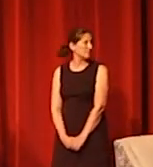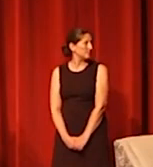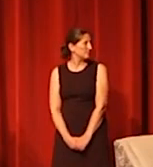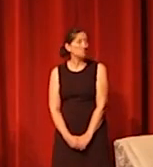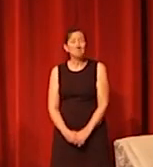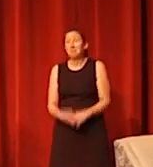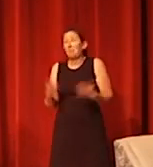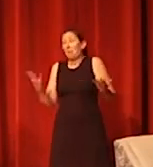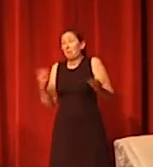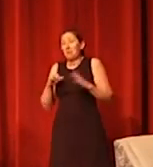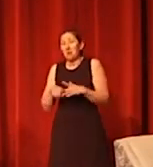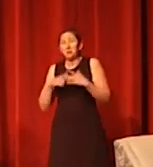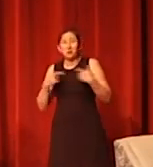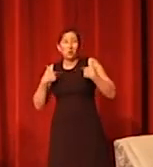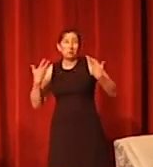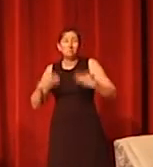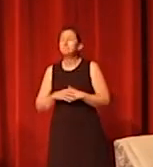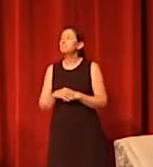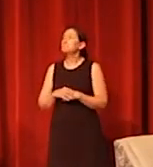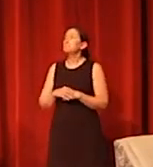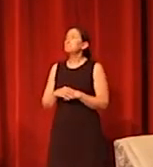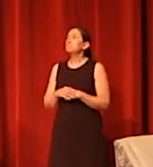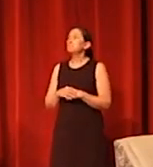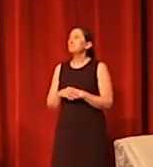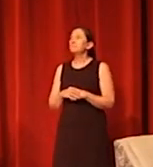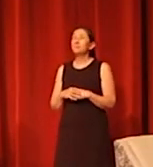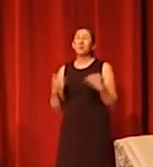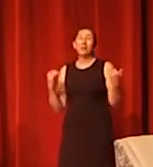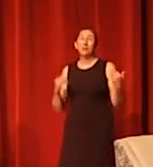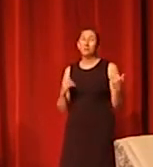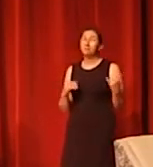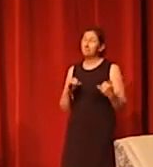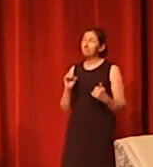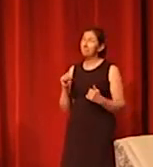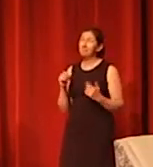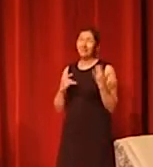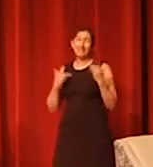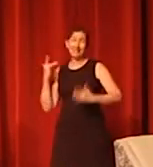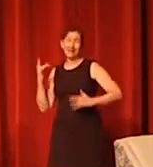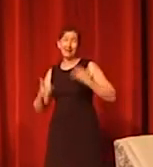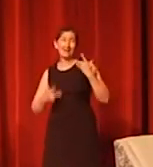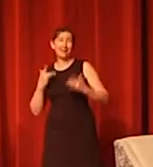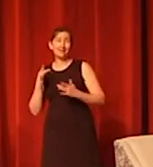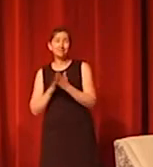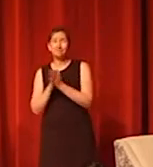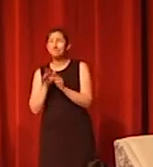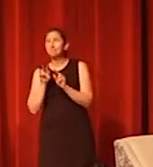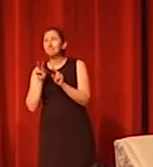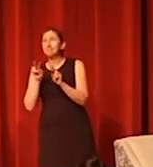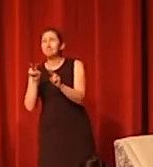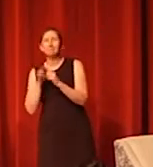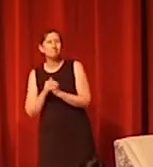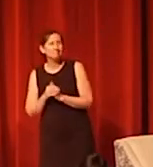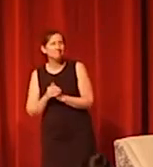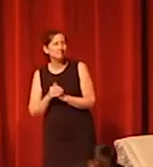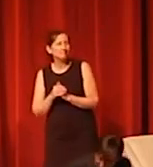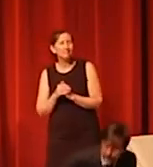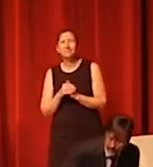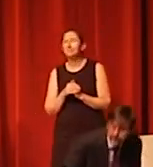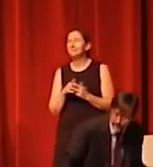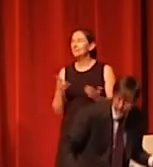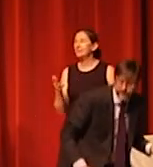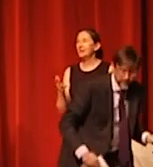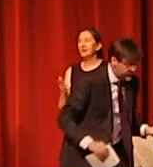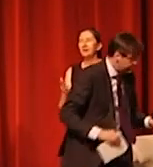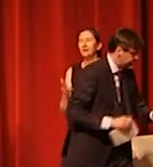Yes, I'll start. Again, I think we're in a really exciting time. I think one of the slides I showed with the old medicine, I